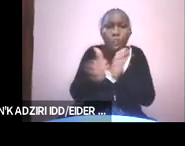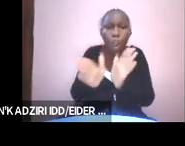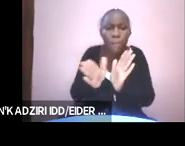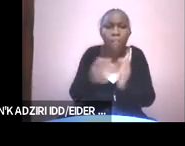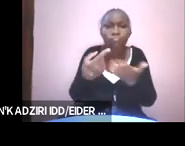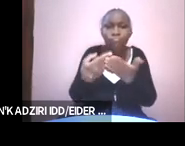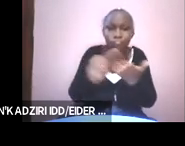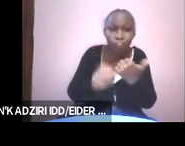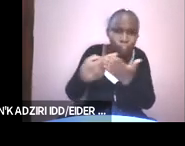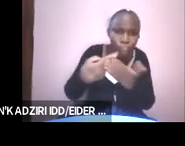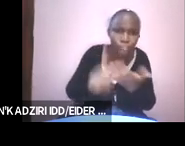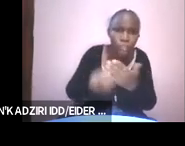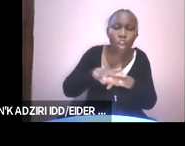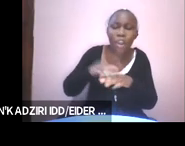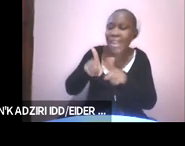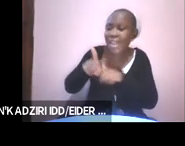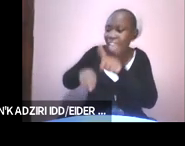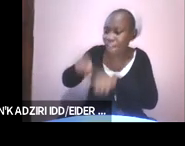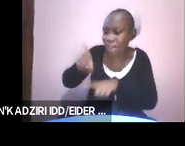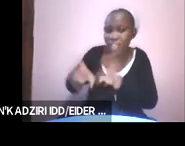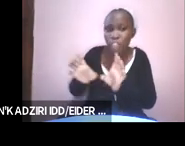is really to ask about,